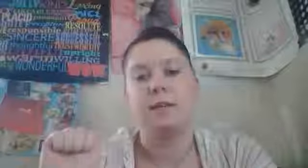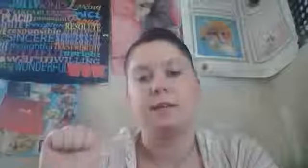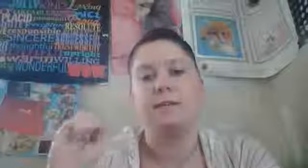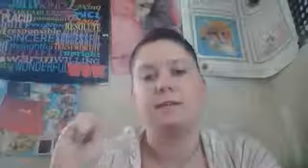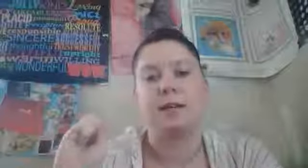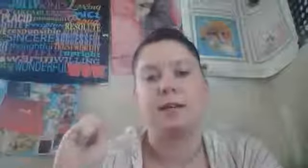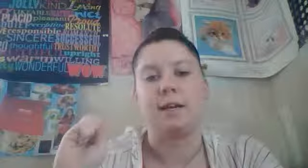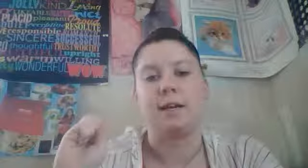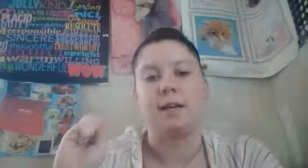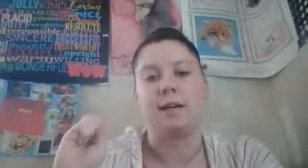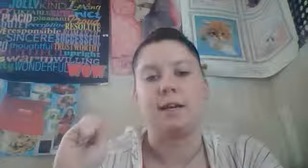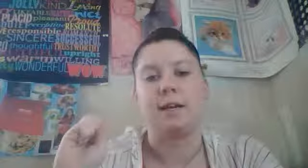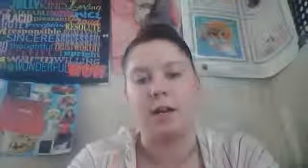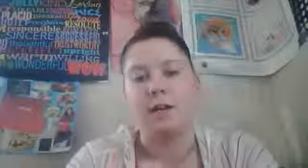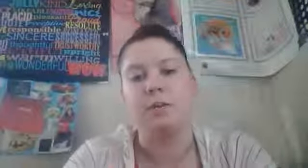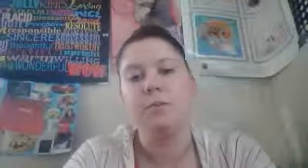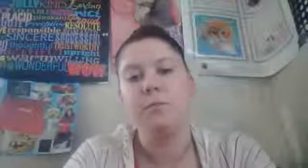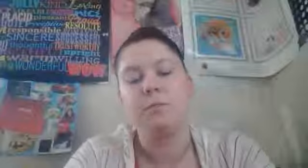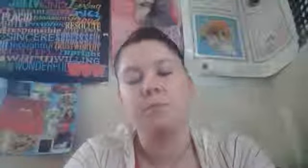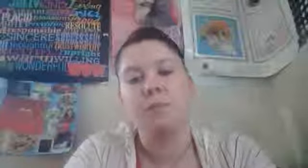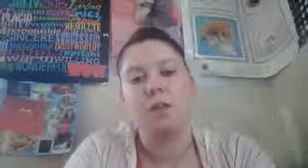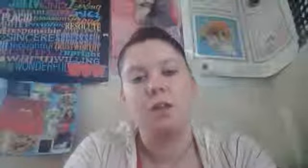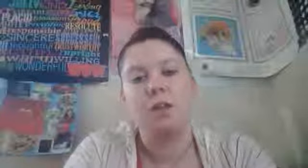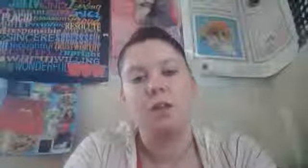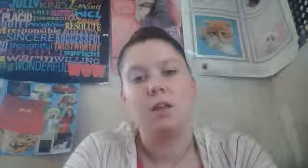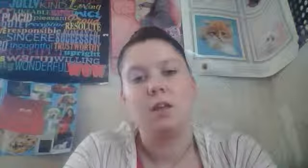American Sign Language that I know.